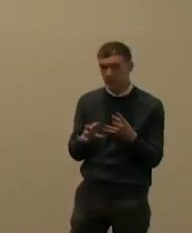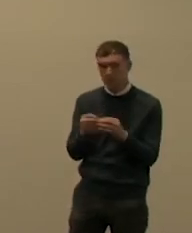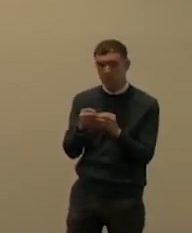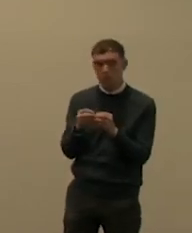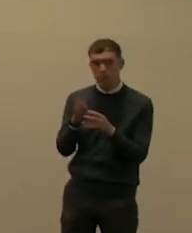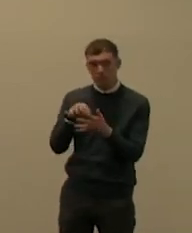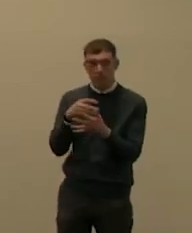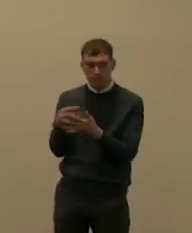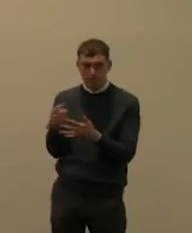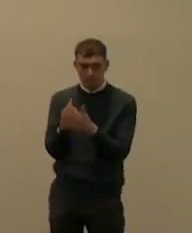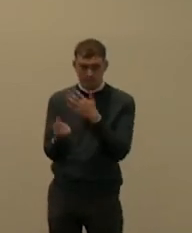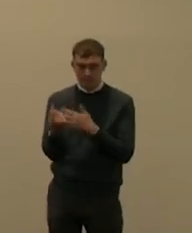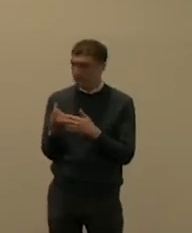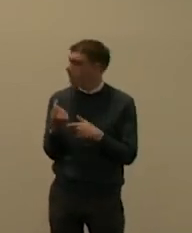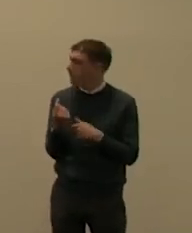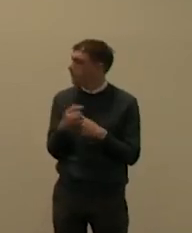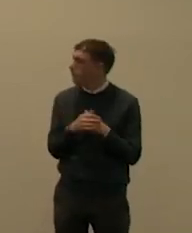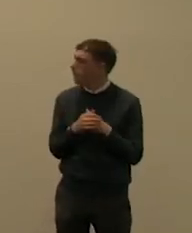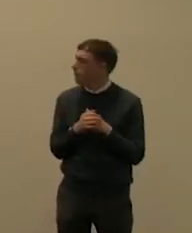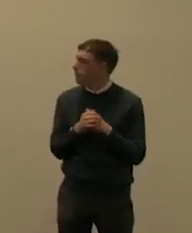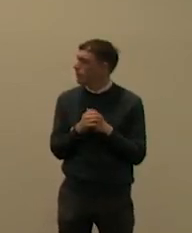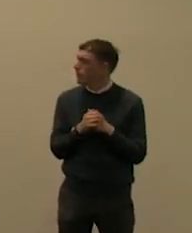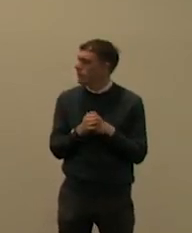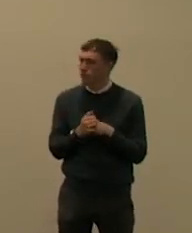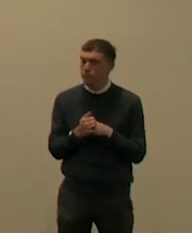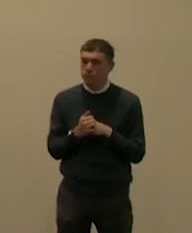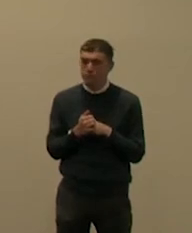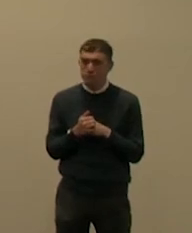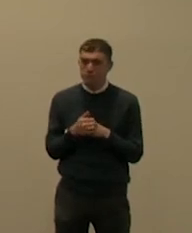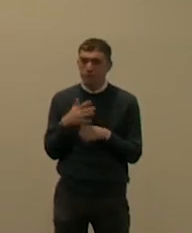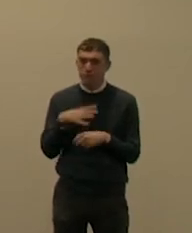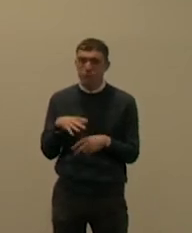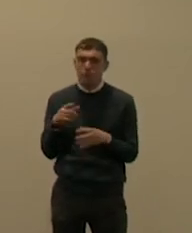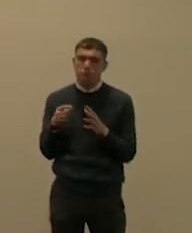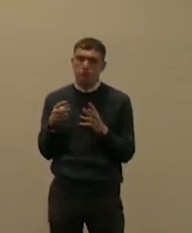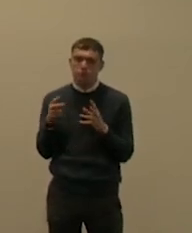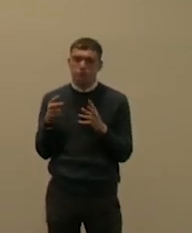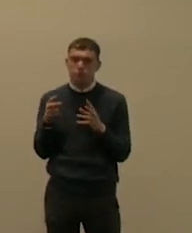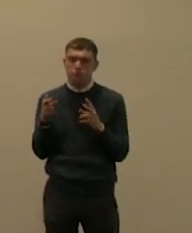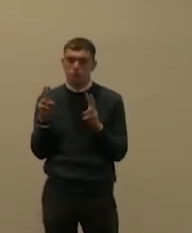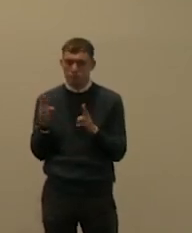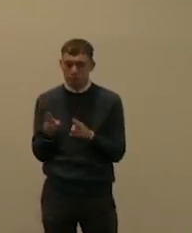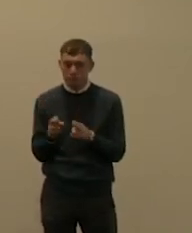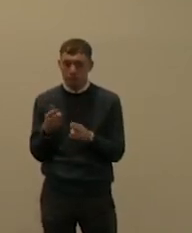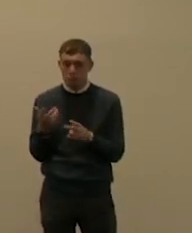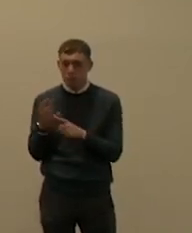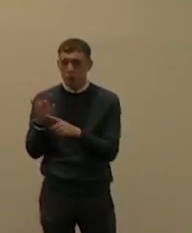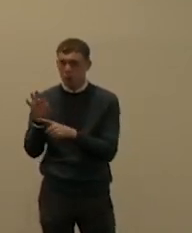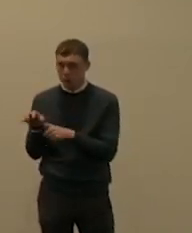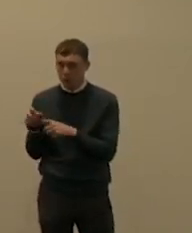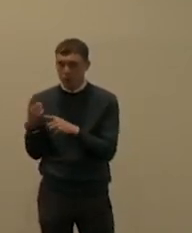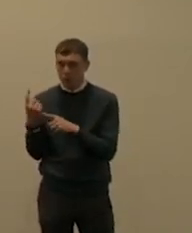custom route tables if you want and say, okay, I want to propagate only my routes from my location one to